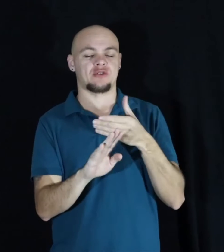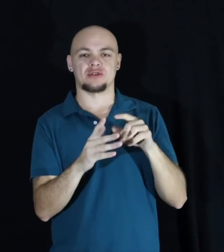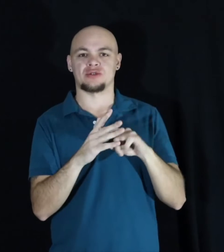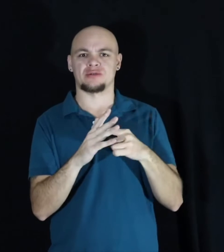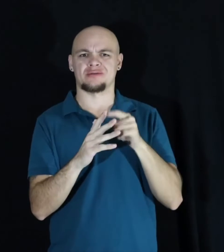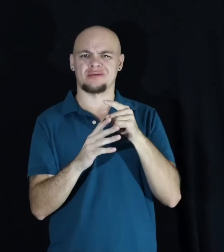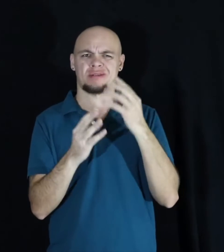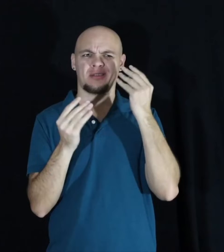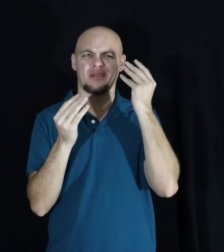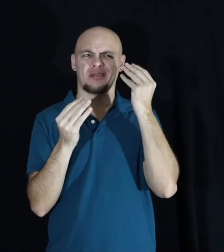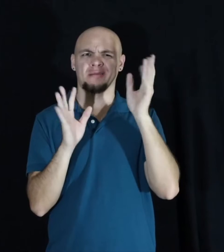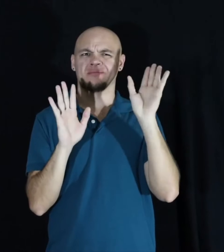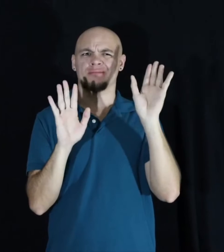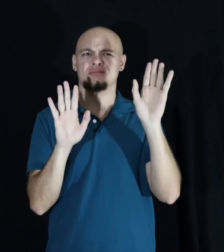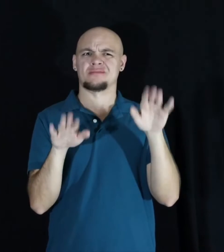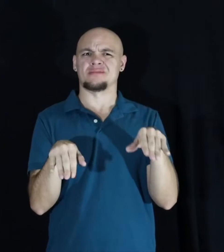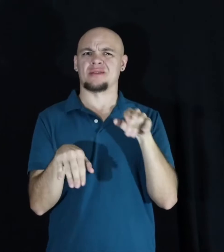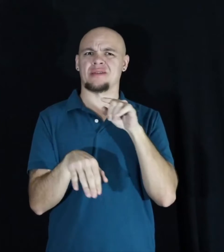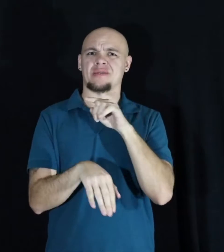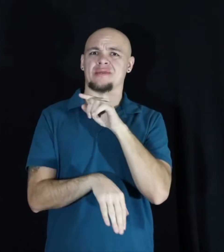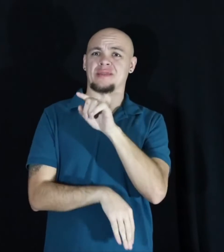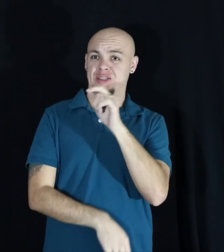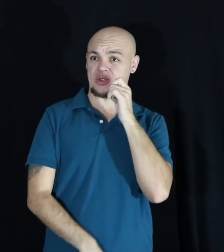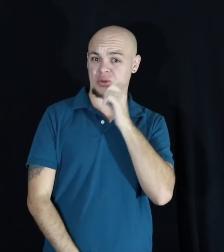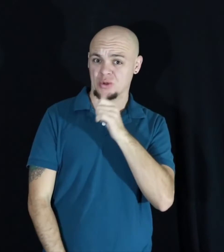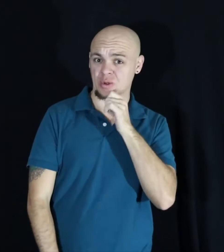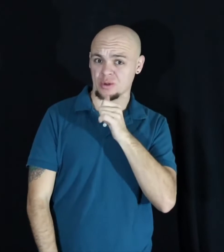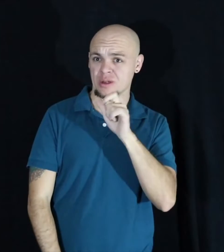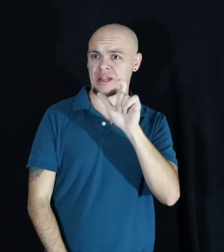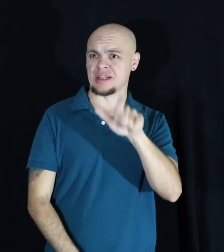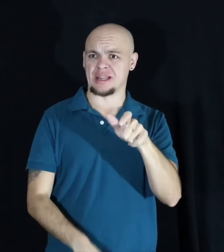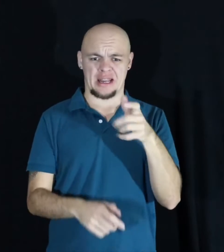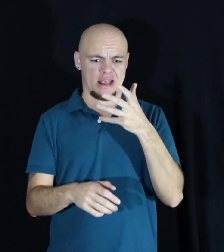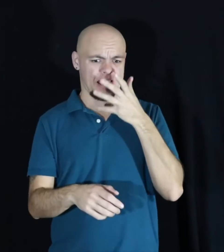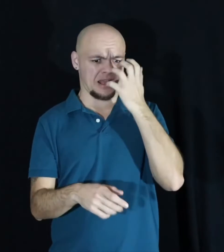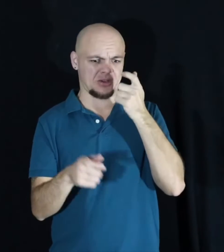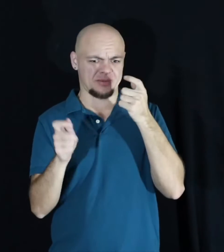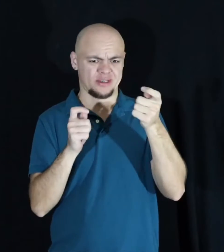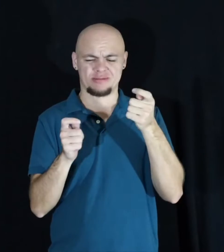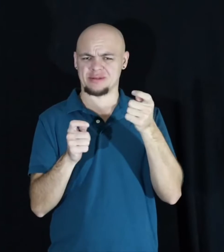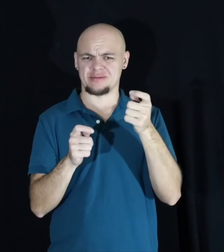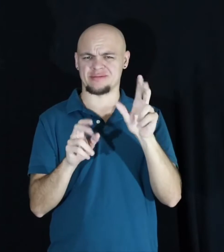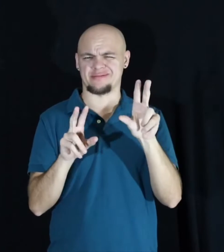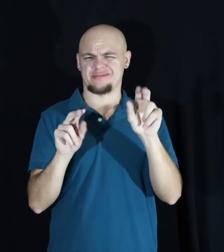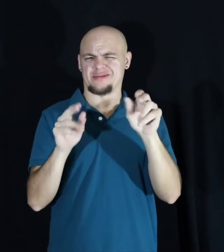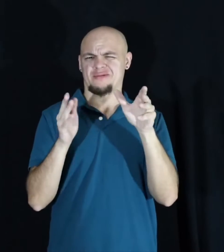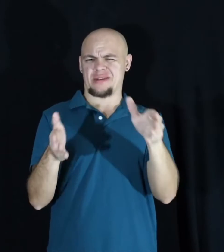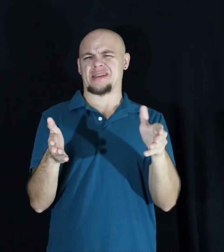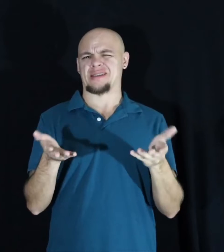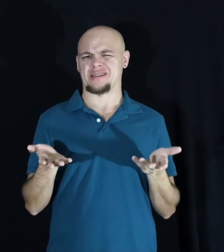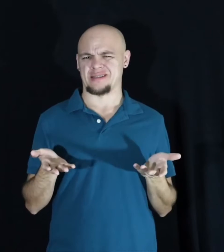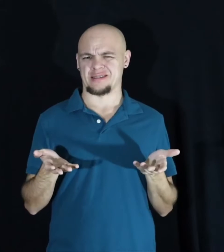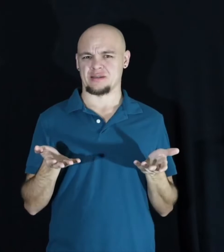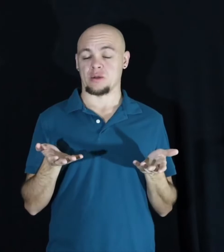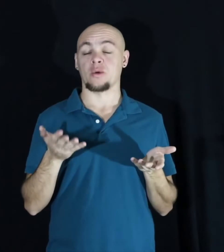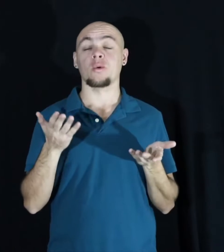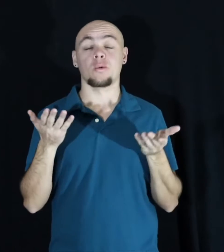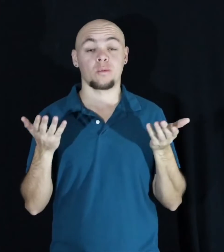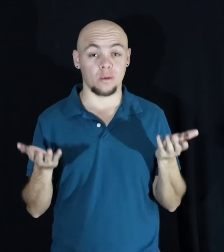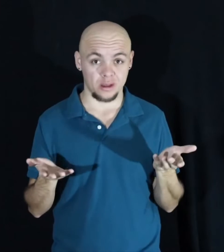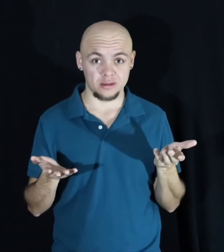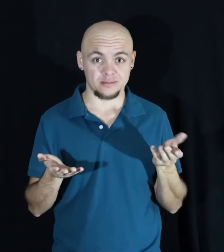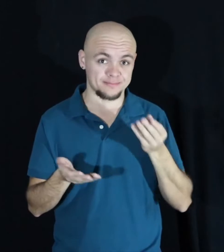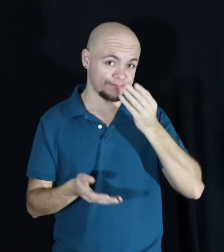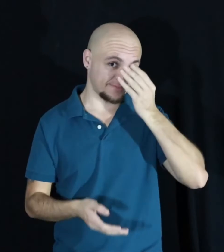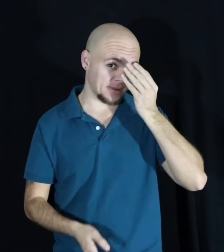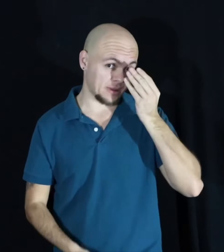already thinking, there is no way this girl needed anger management. Well, let me